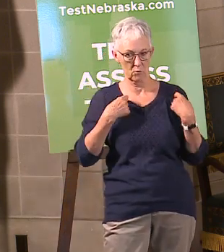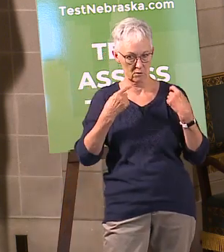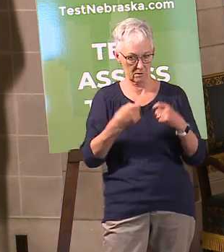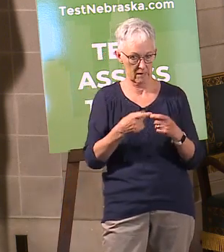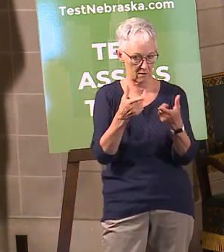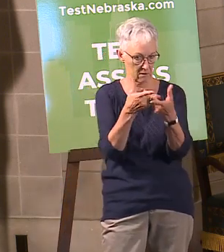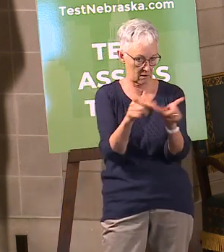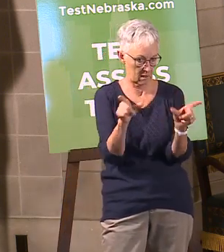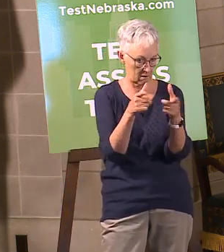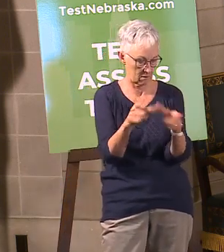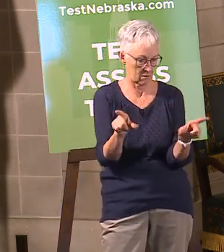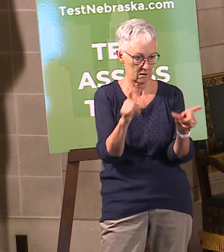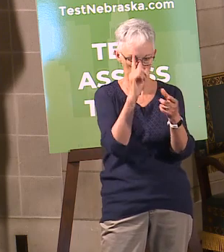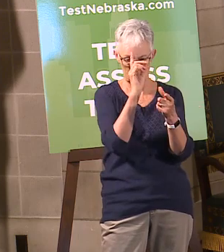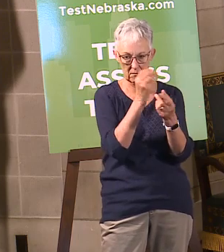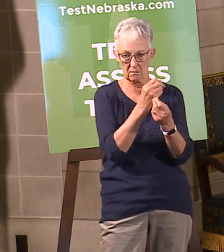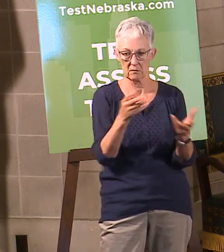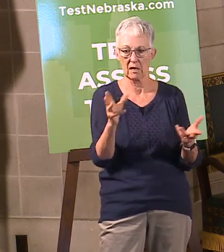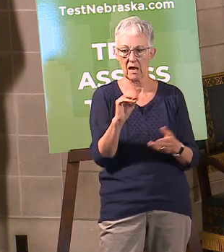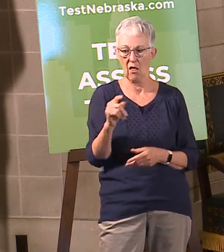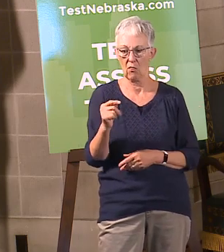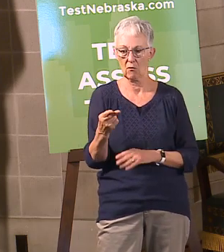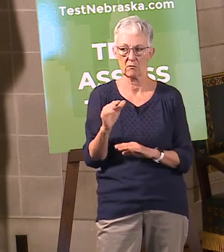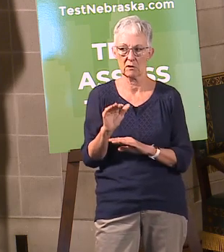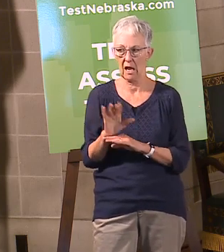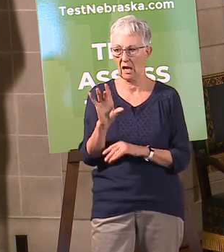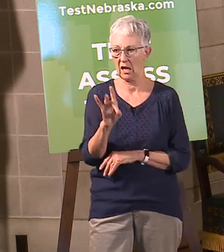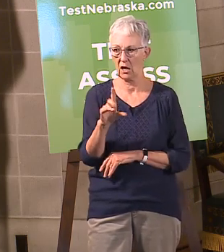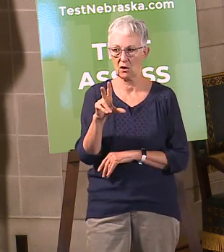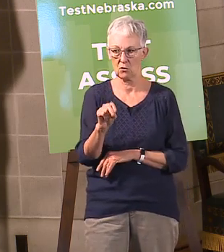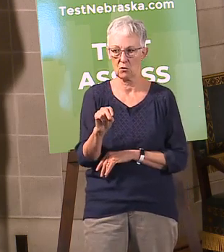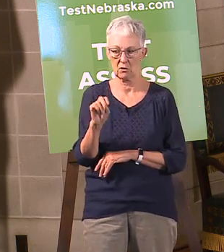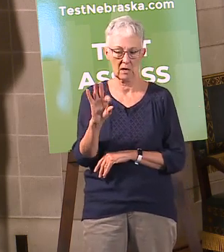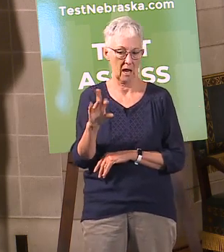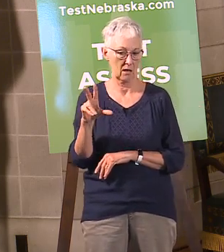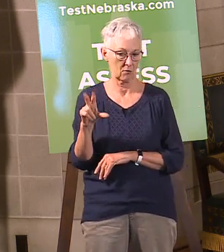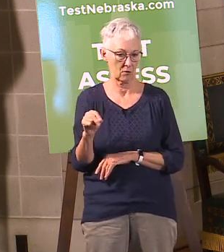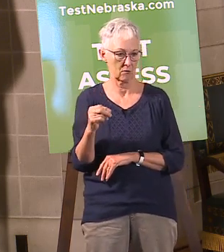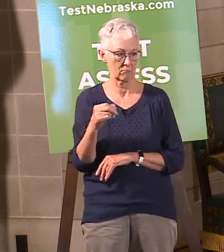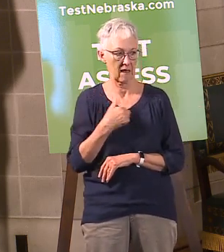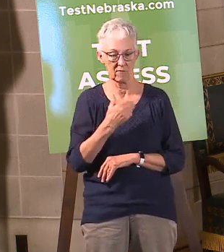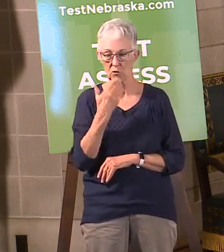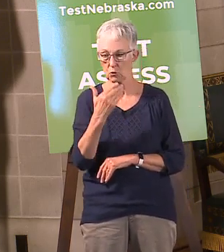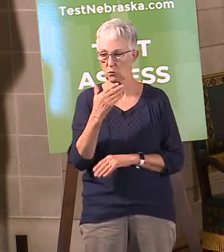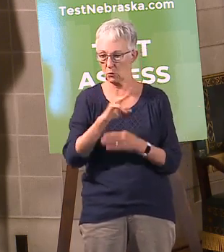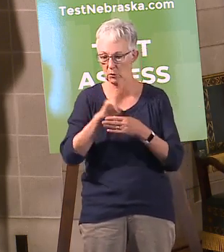then NET 8:30 to 9:30 for Speaking of Nebraska. Thank you all very much and have a great weekend.